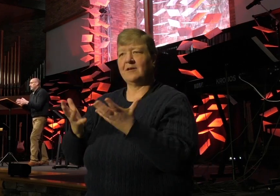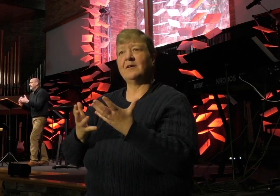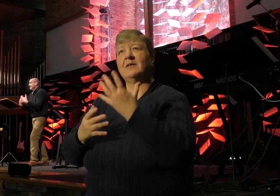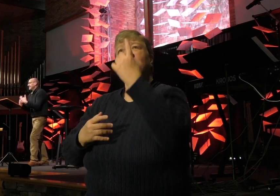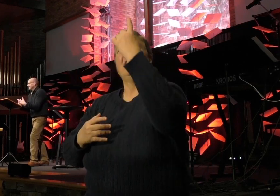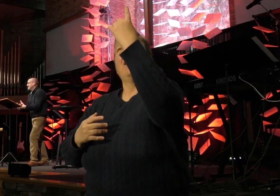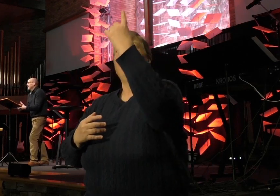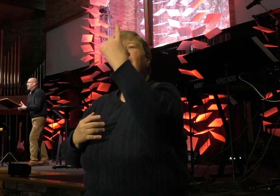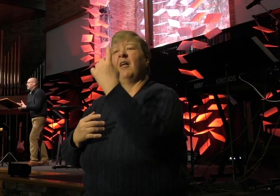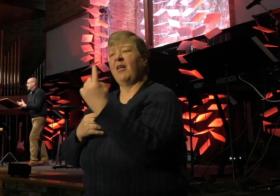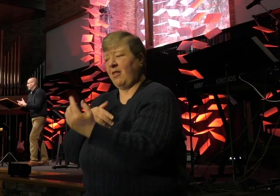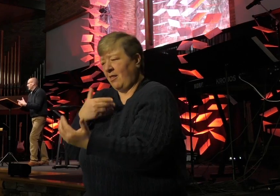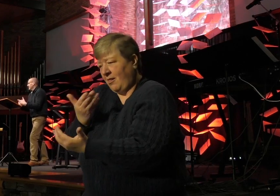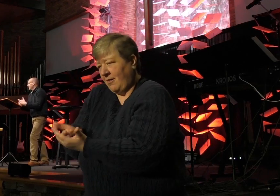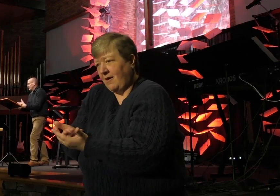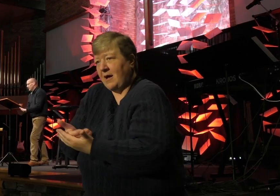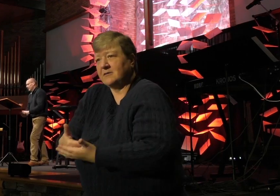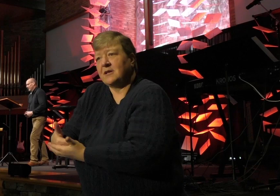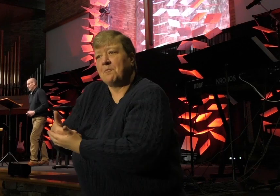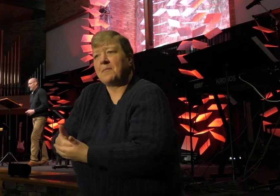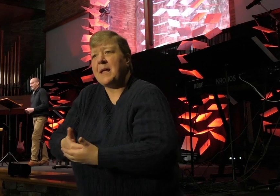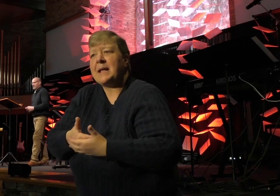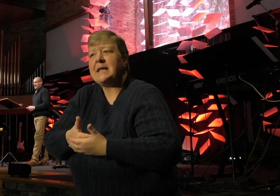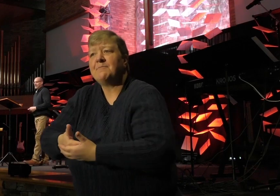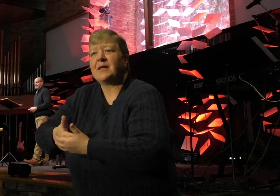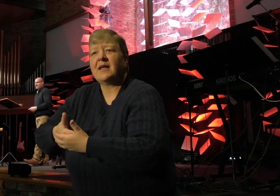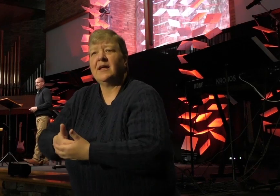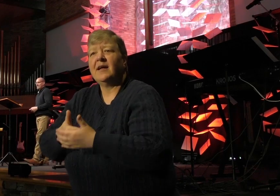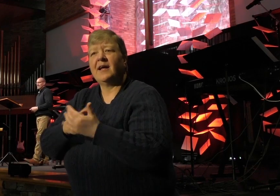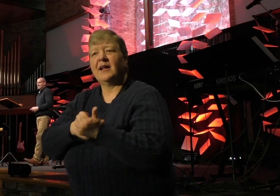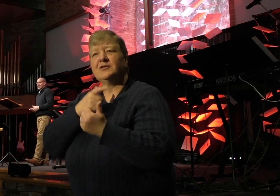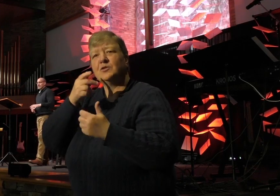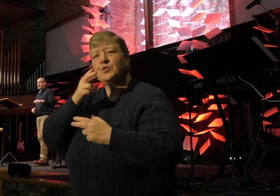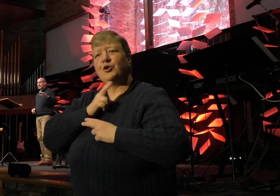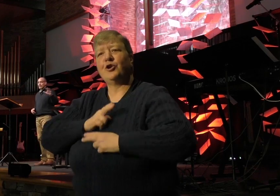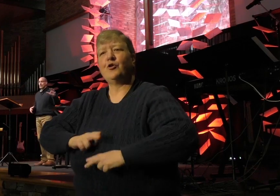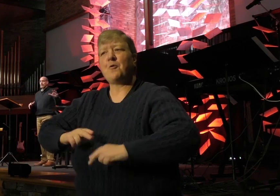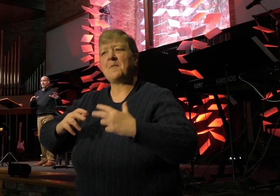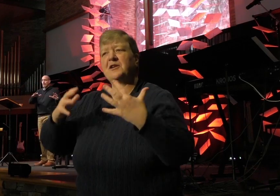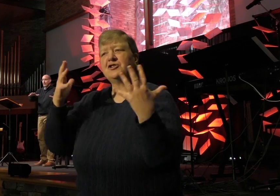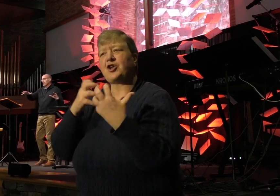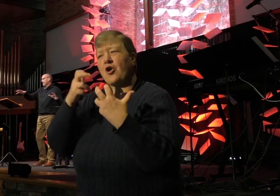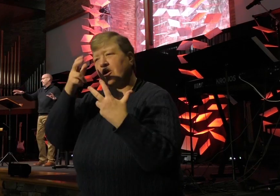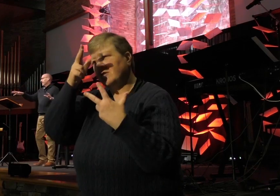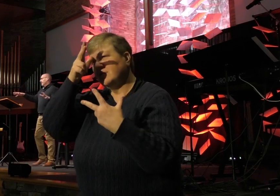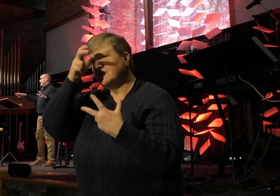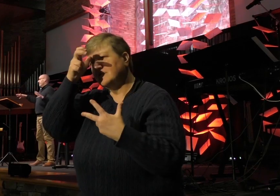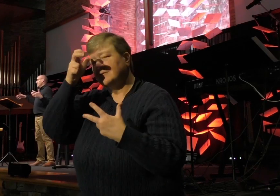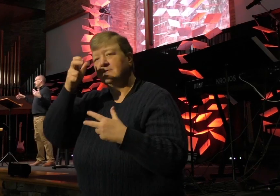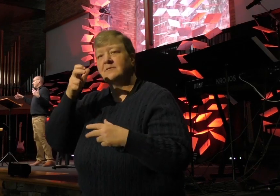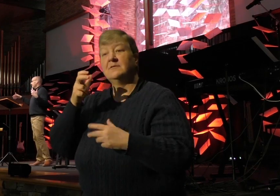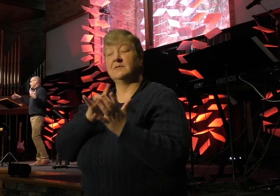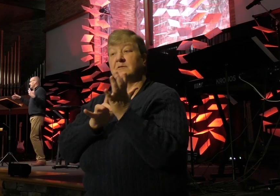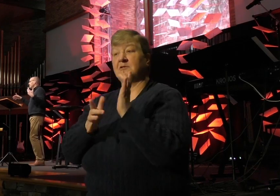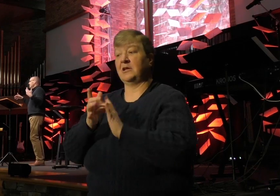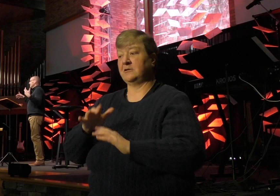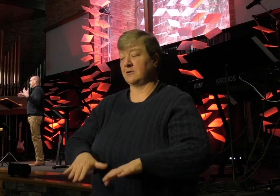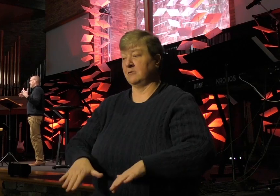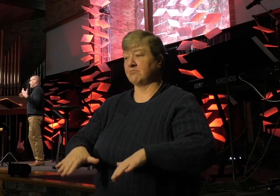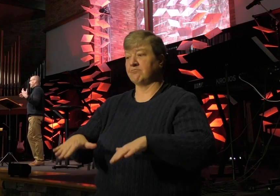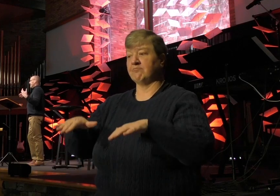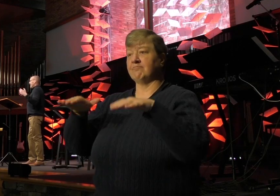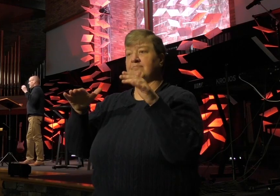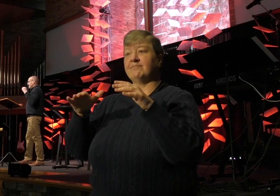helpless baby into the depths of human darkness. And Jesus grew up and he walked as an itinerant